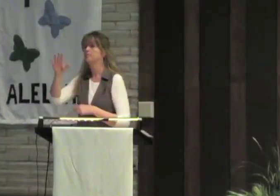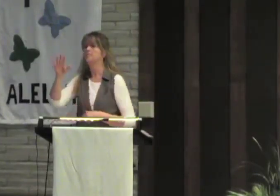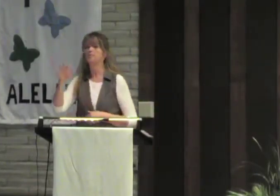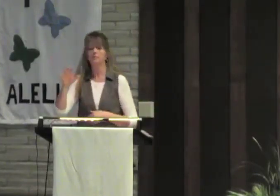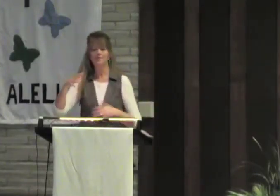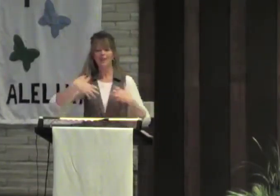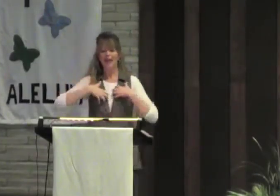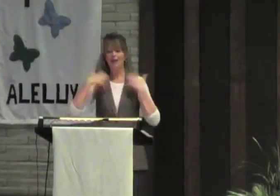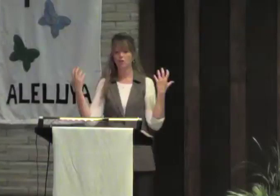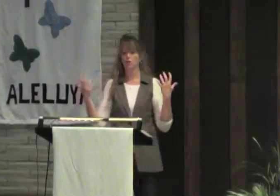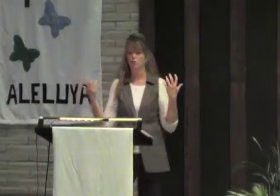appropriate?